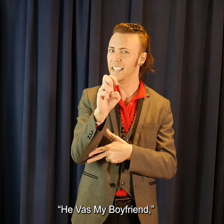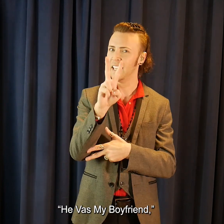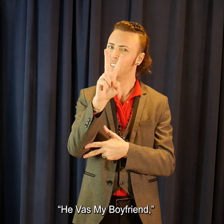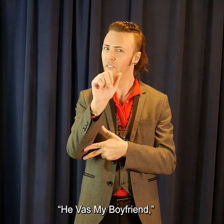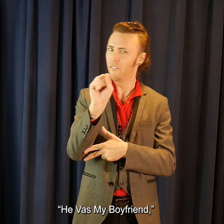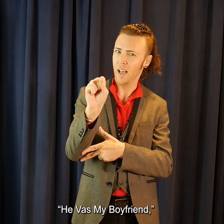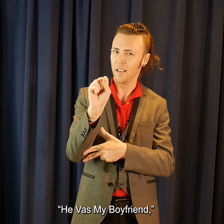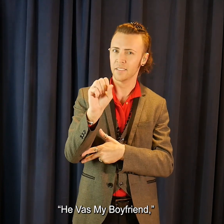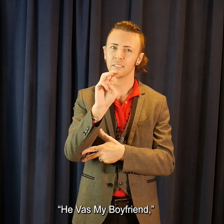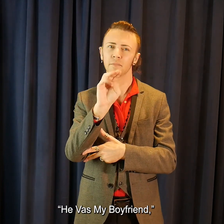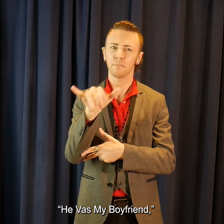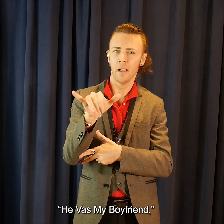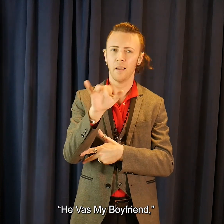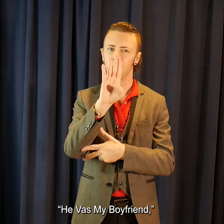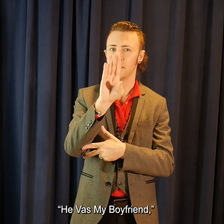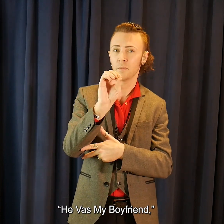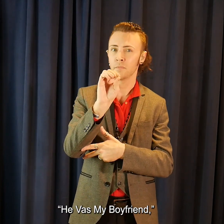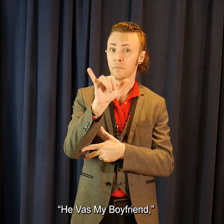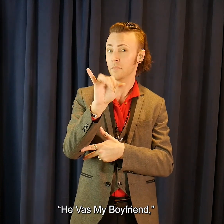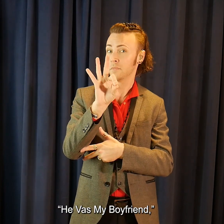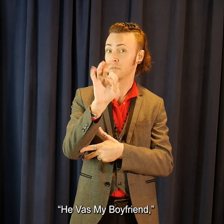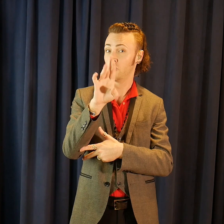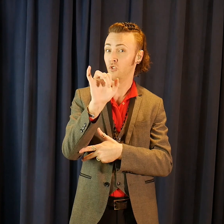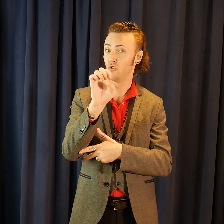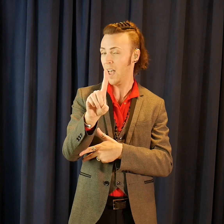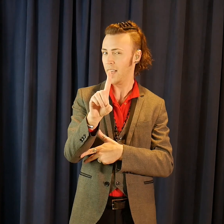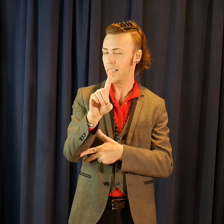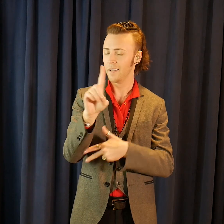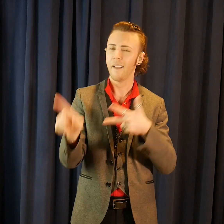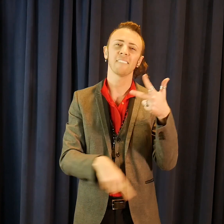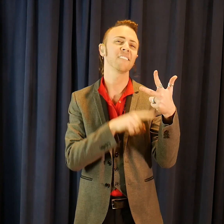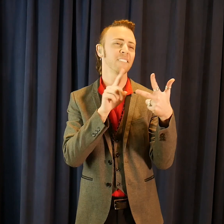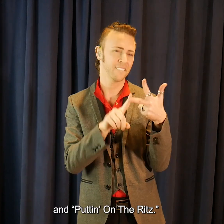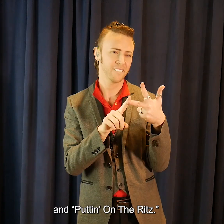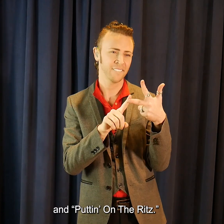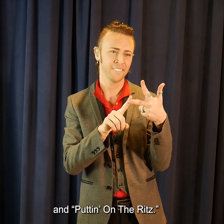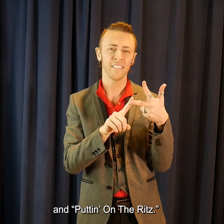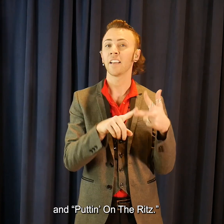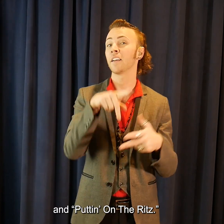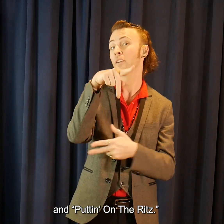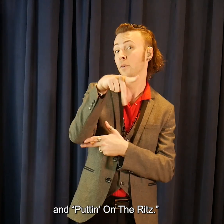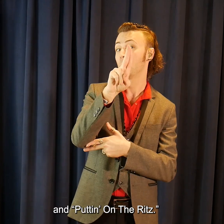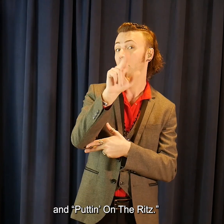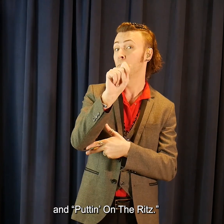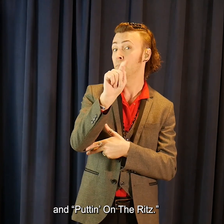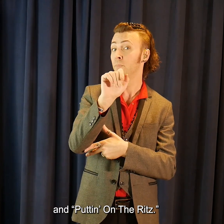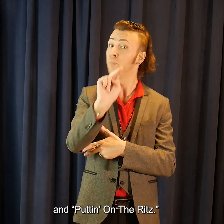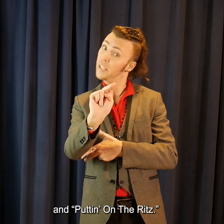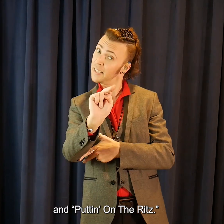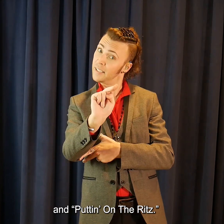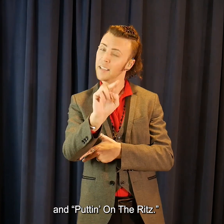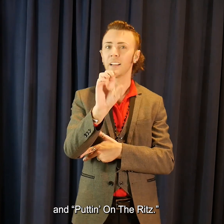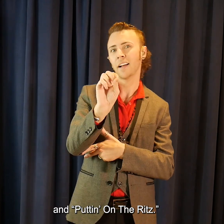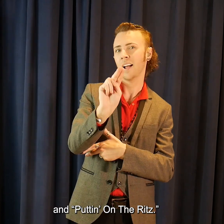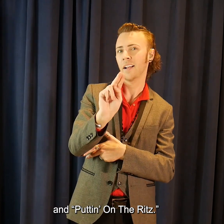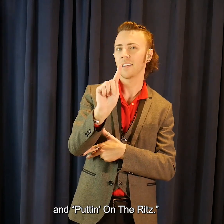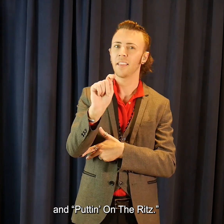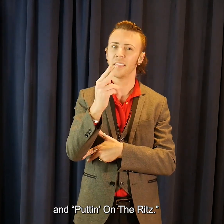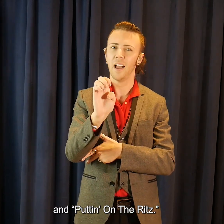He Was My Boyfriend, and Putting on the